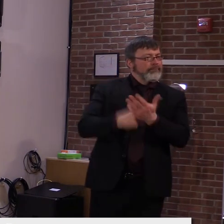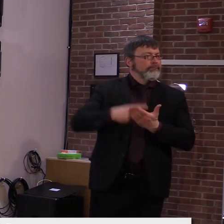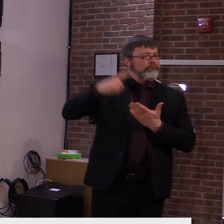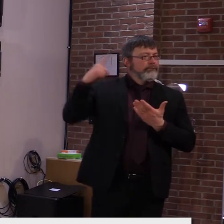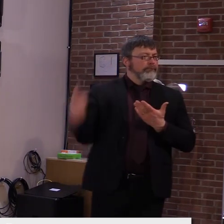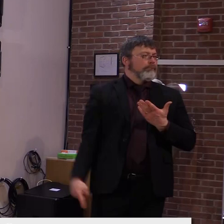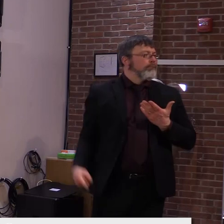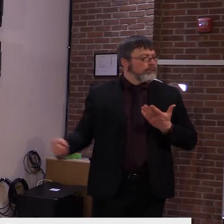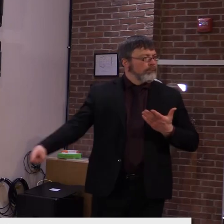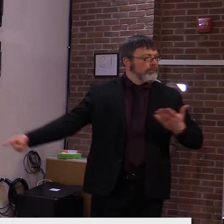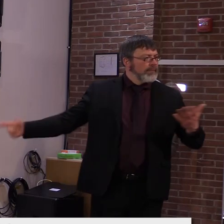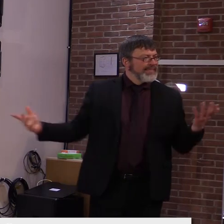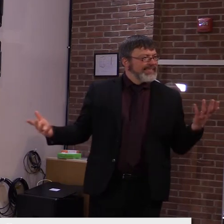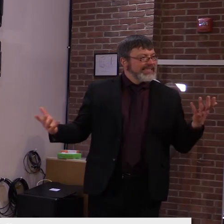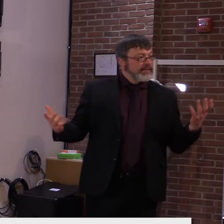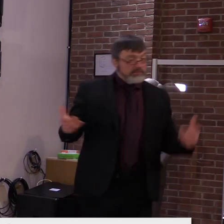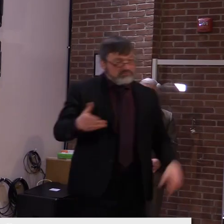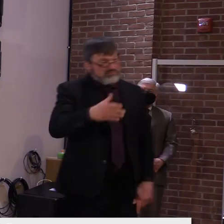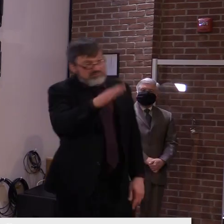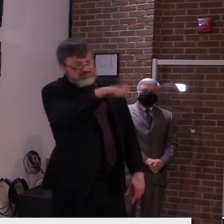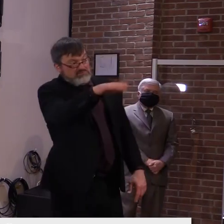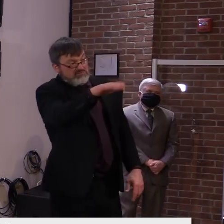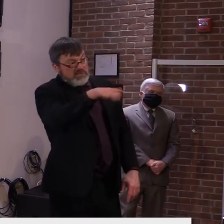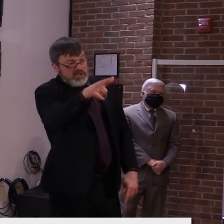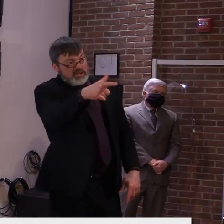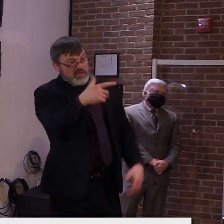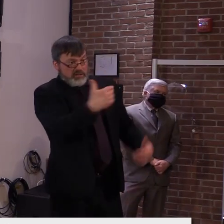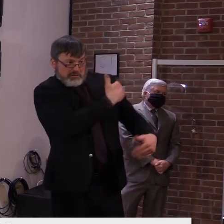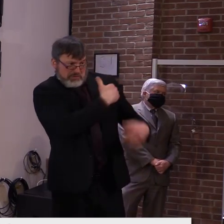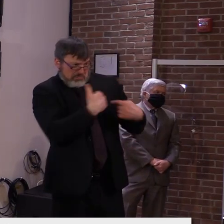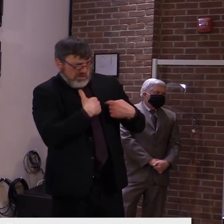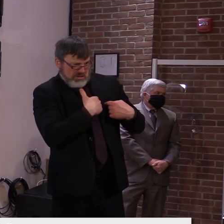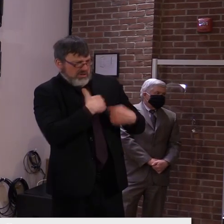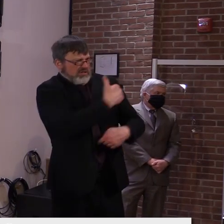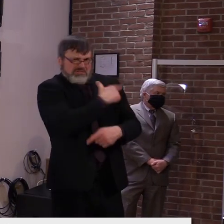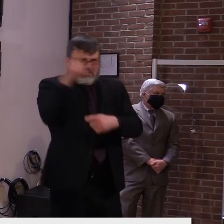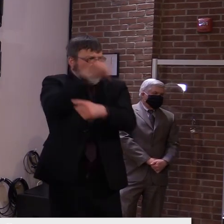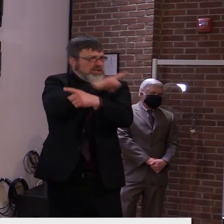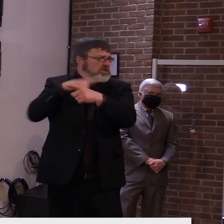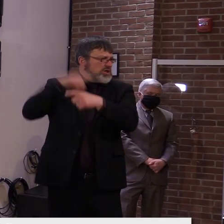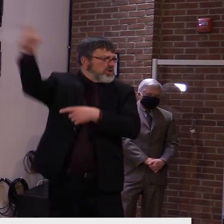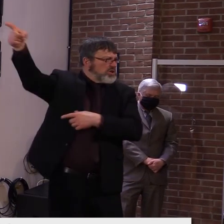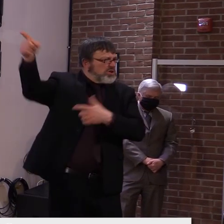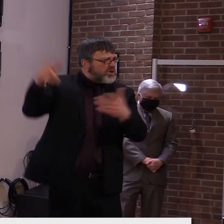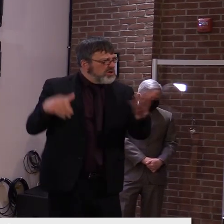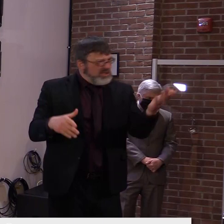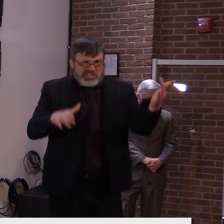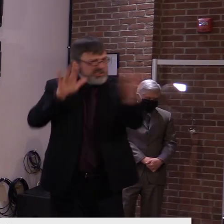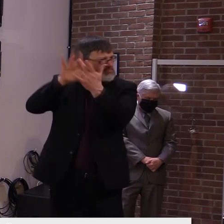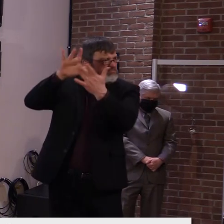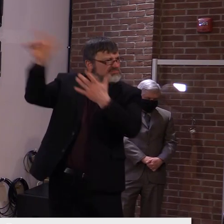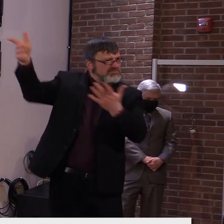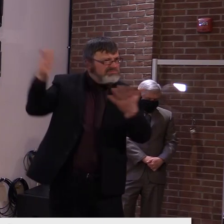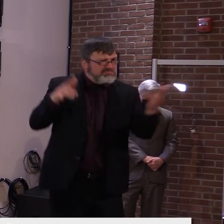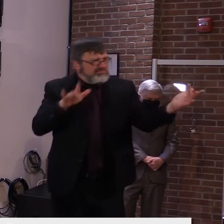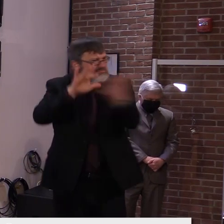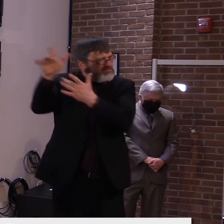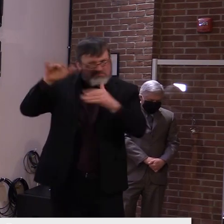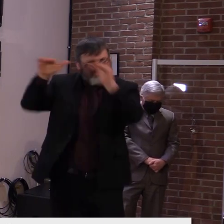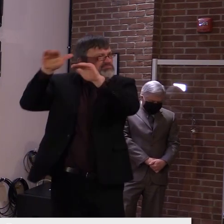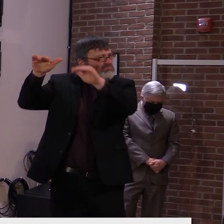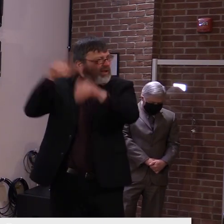They should call legislators and ask them to put this forward. It's as simple as that.